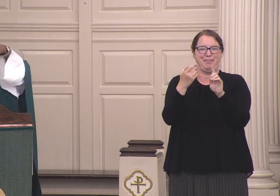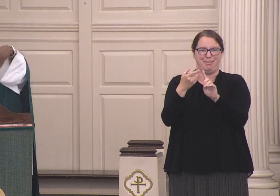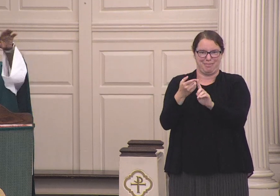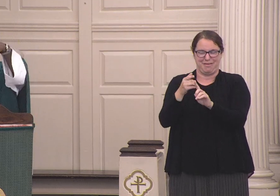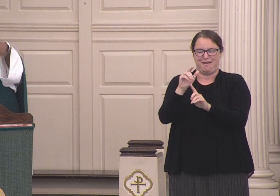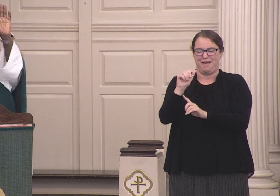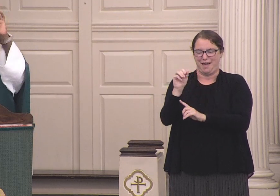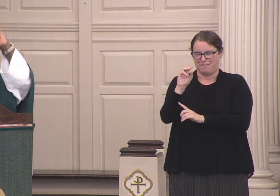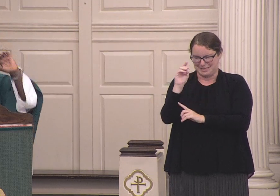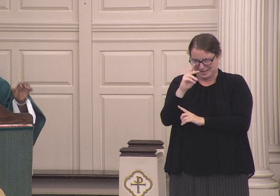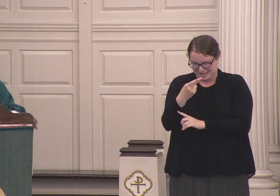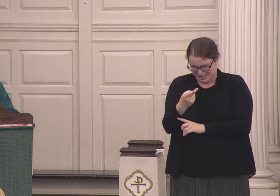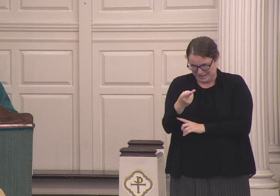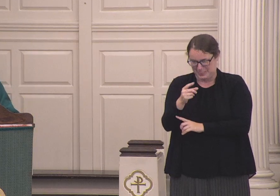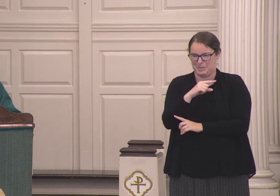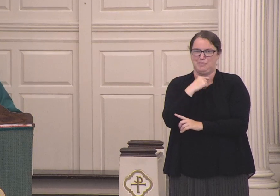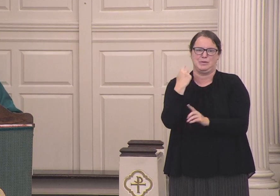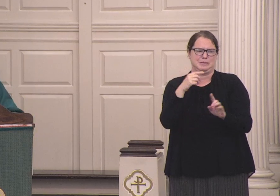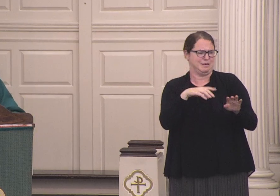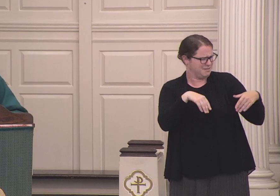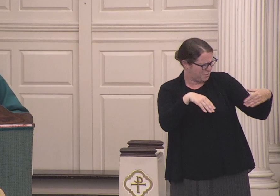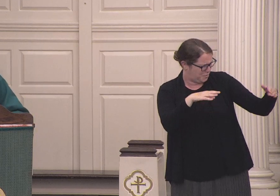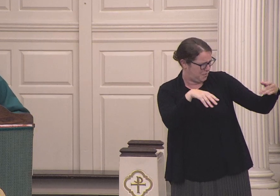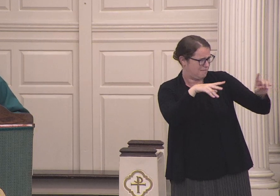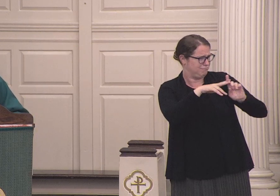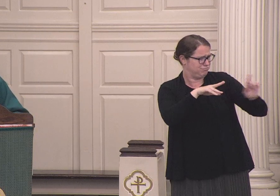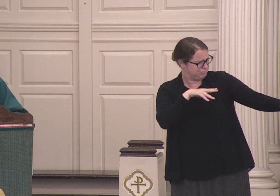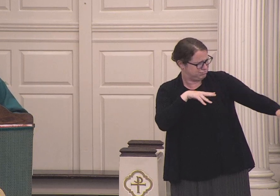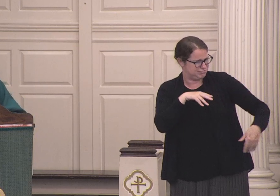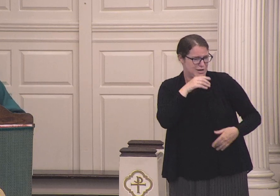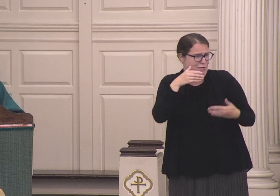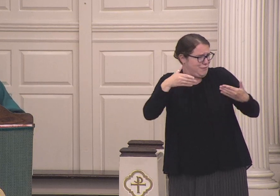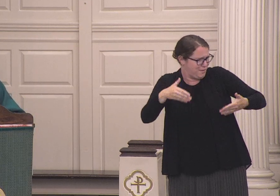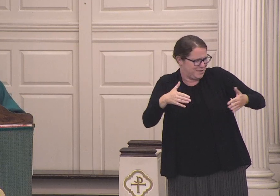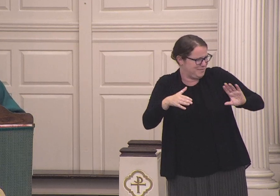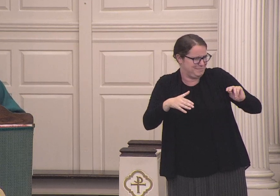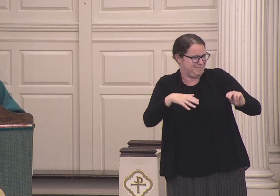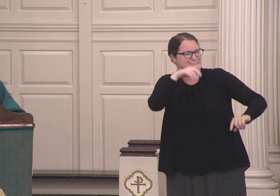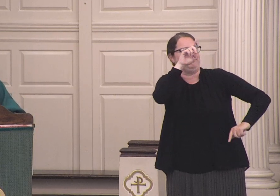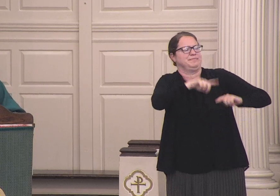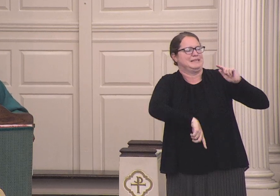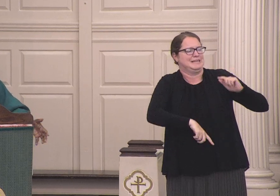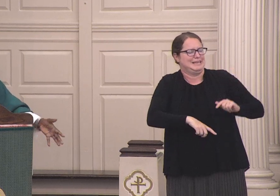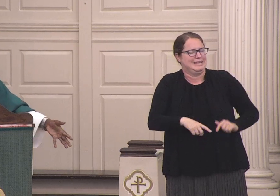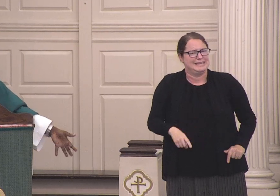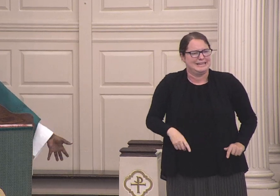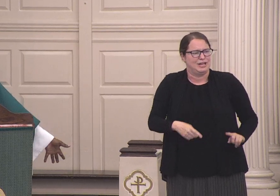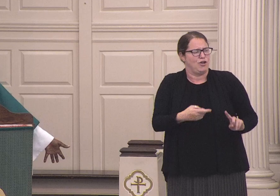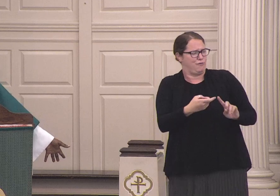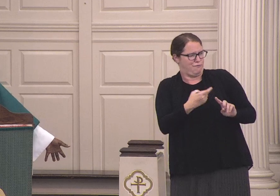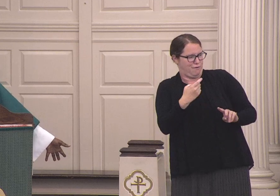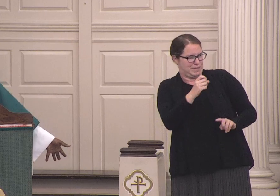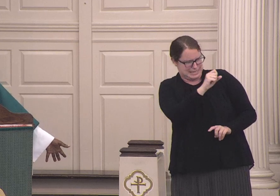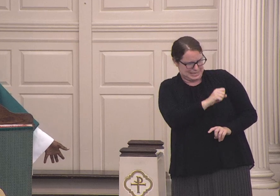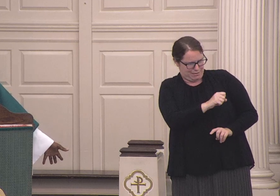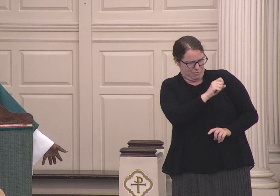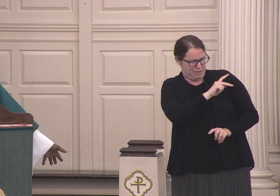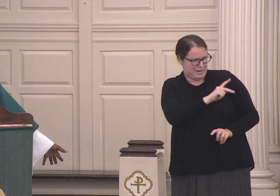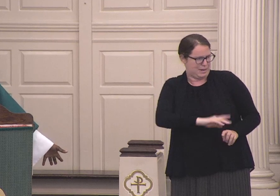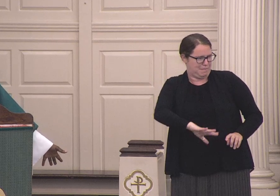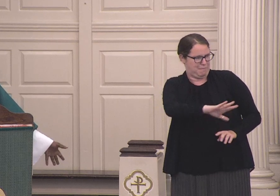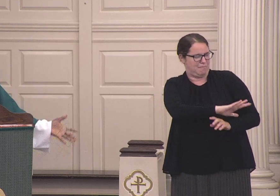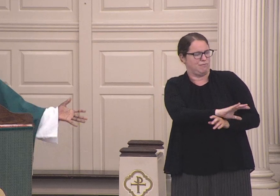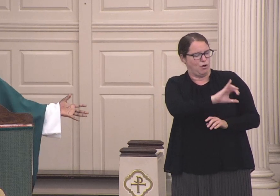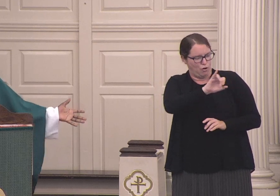dismissed him. He said, "Get away from here. You will not prophesy from here. You are from the southern kingdom in